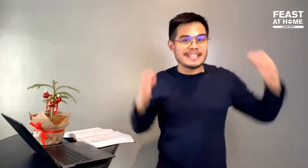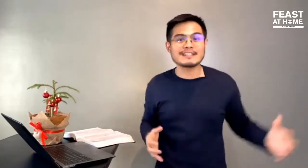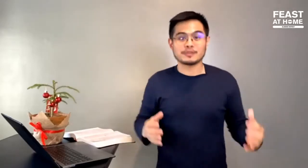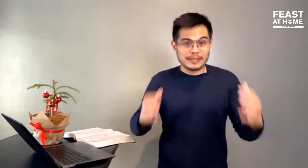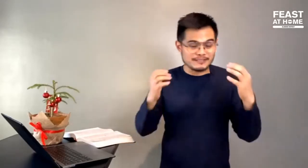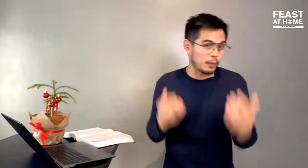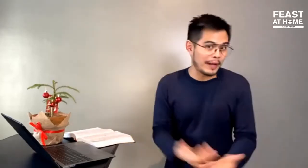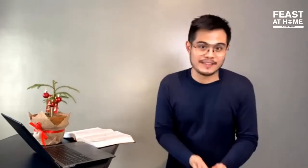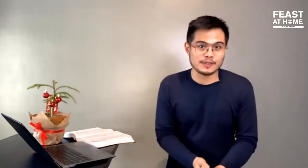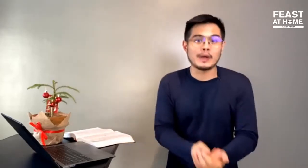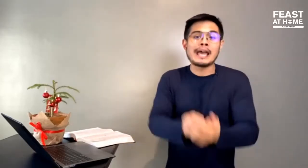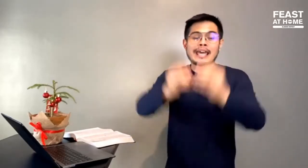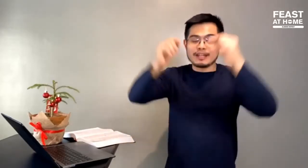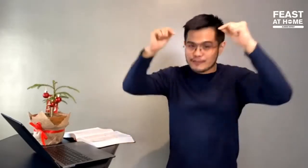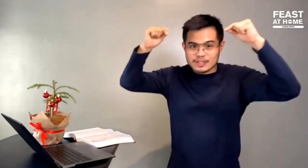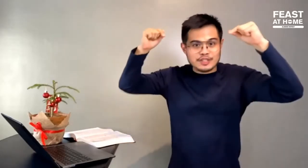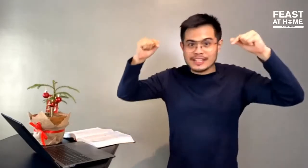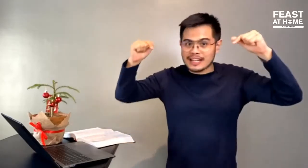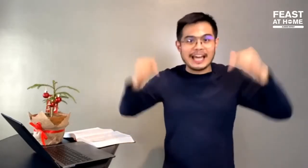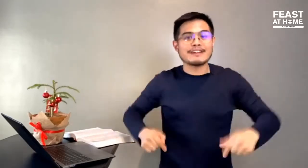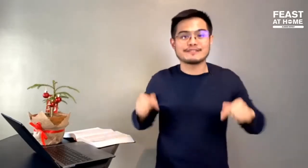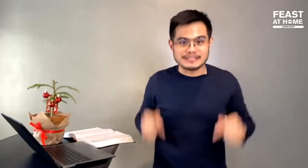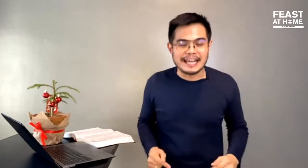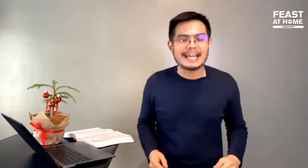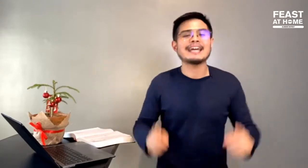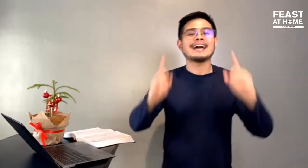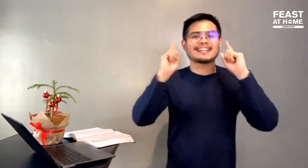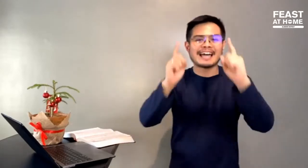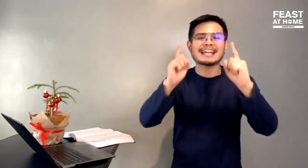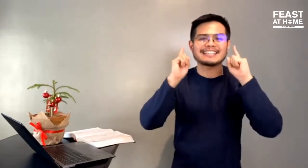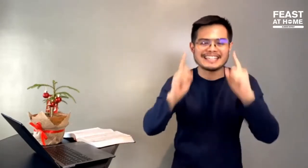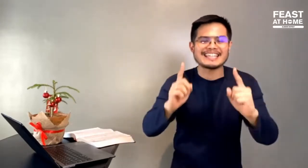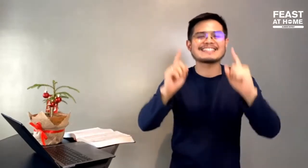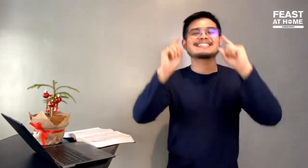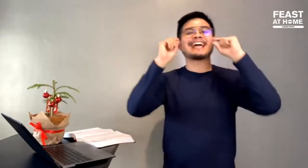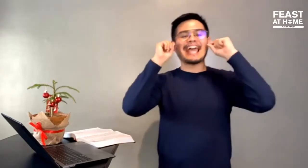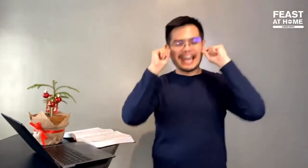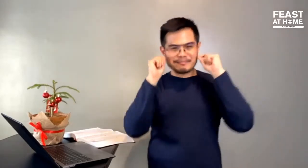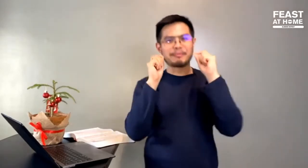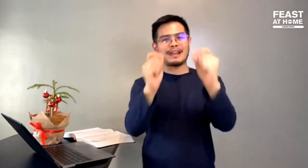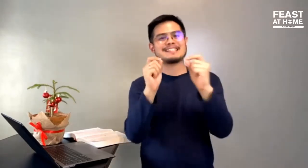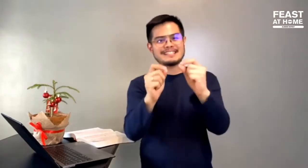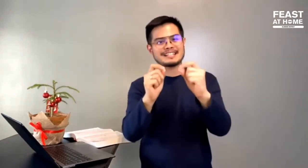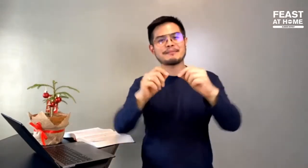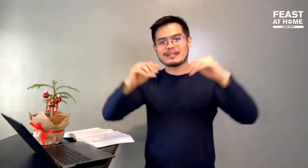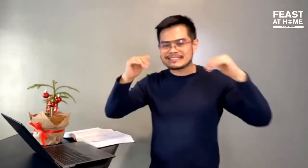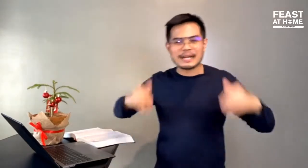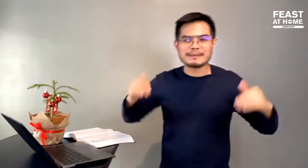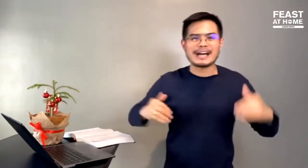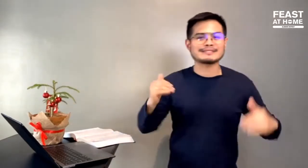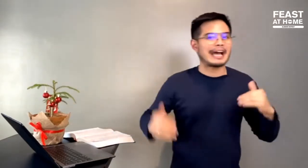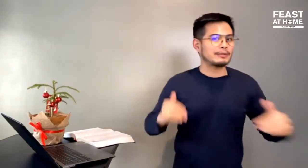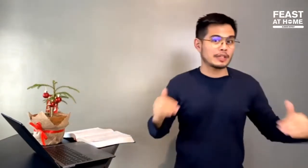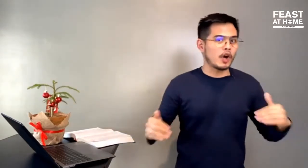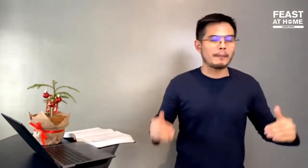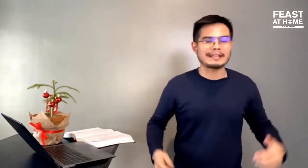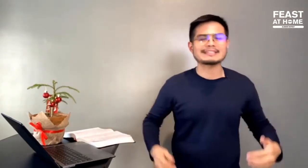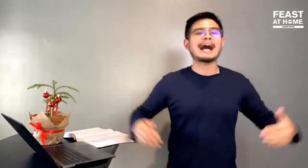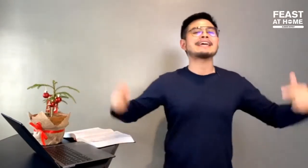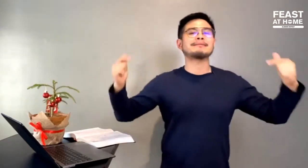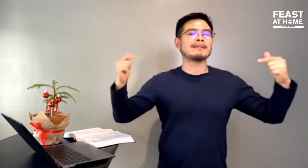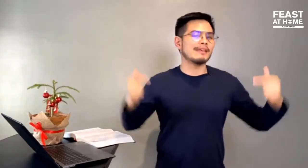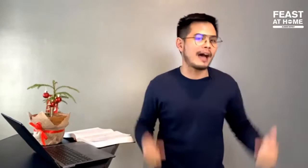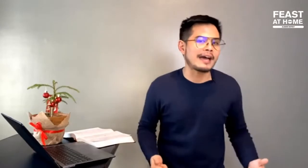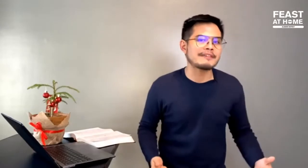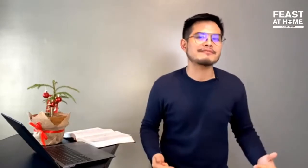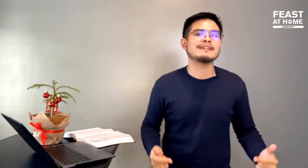with the year that we have went through. And if you're still alive today, that is a blessing. Come on, type it out down in the comments.